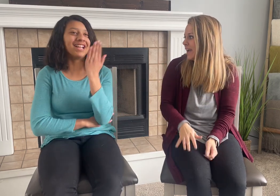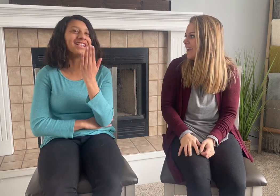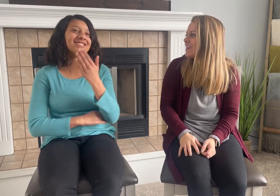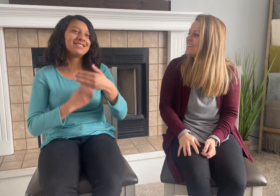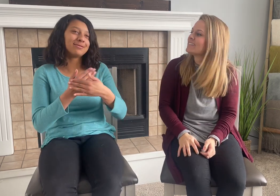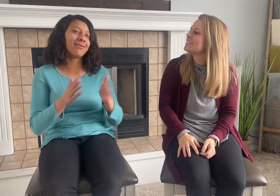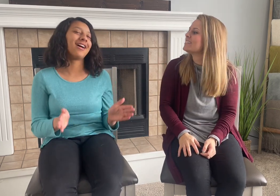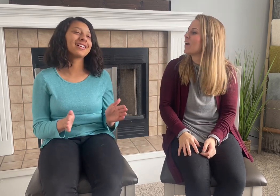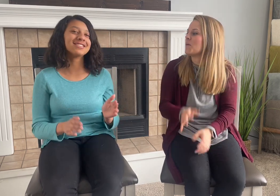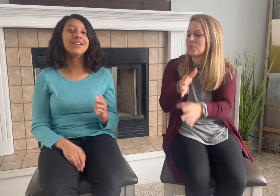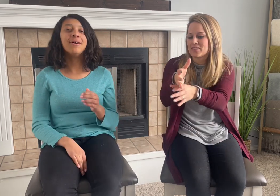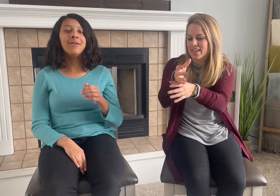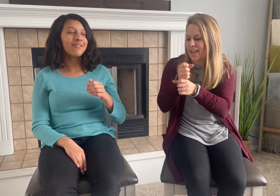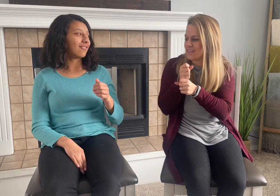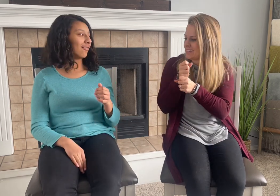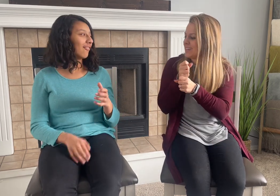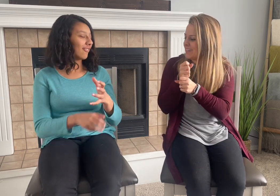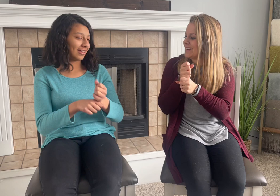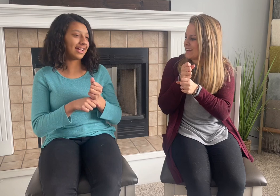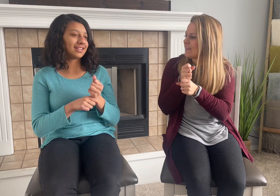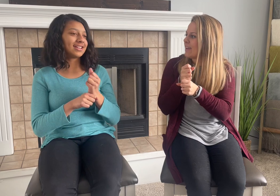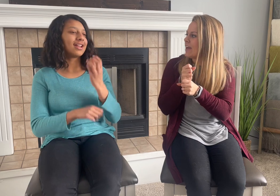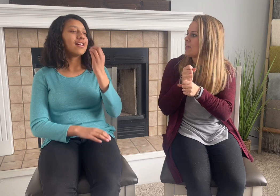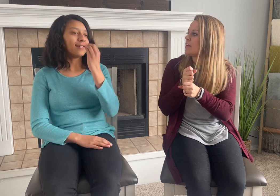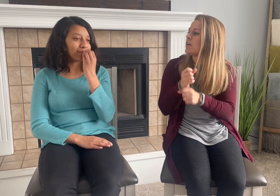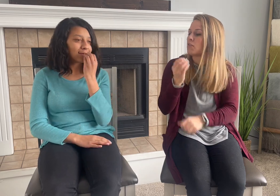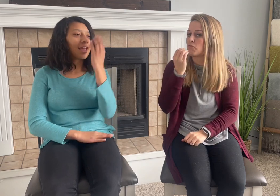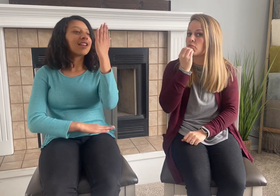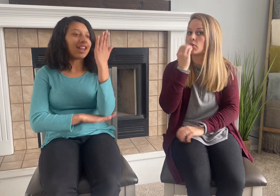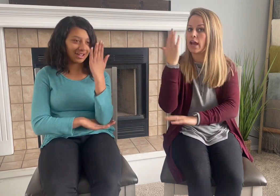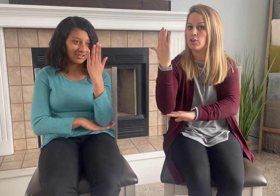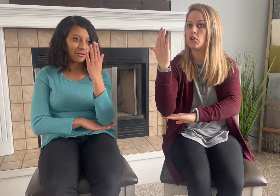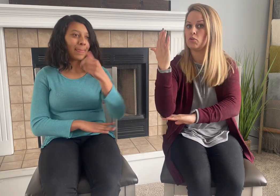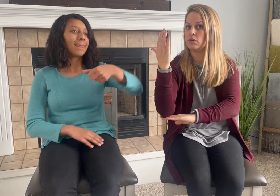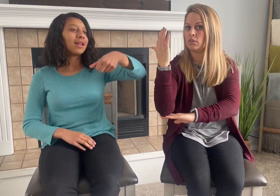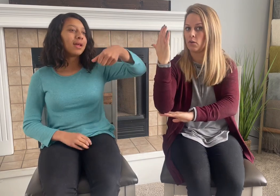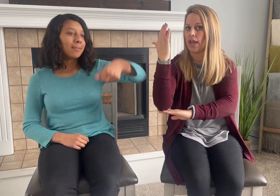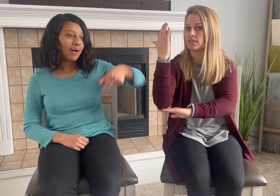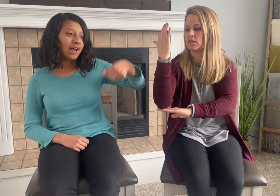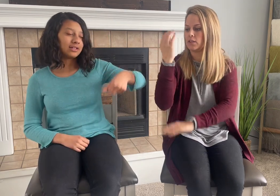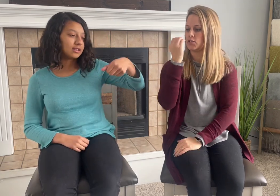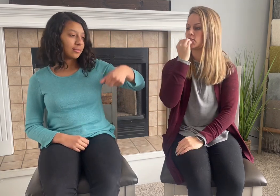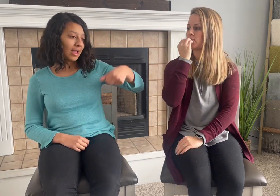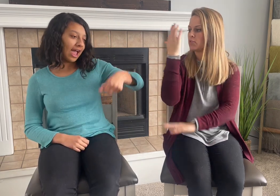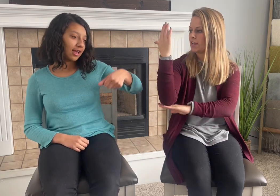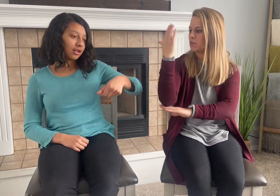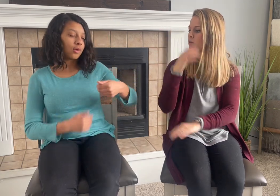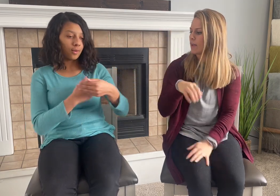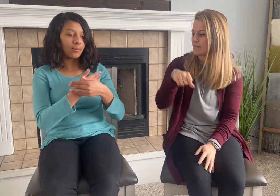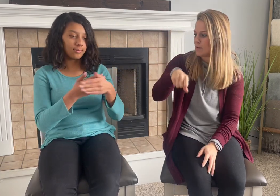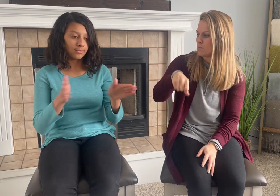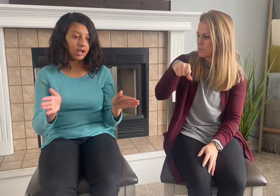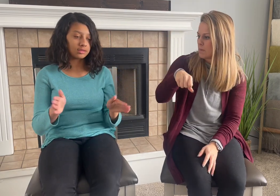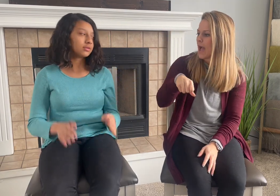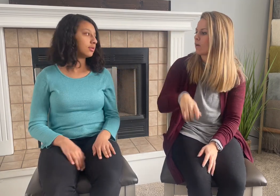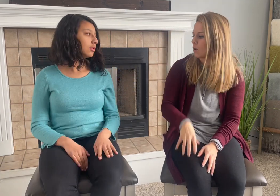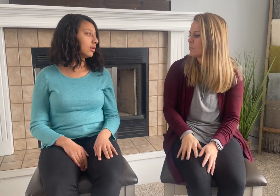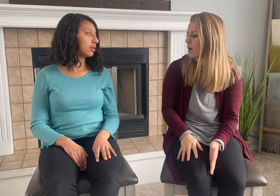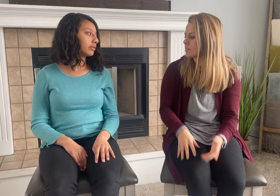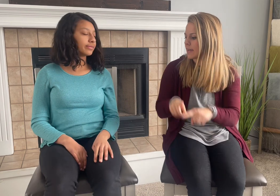okay. So get, and then food at noon. Okay, is lunch. So food at noon, and then bag or box. Yeah,